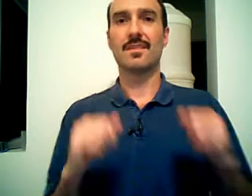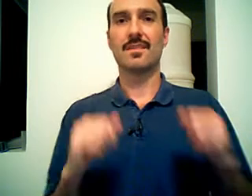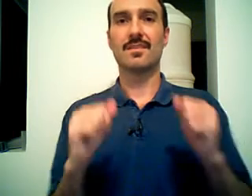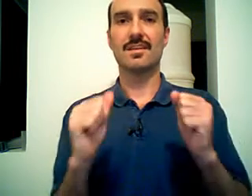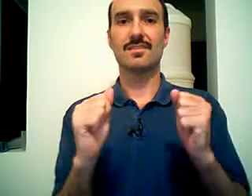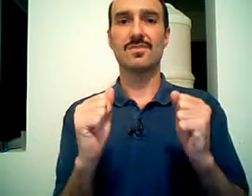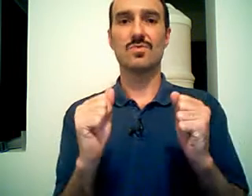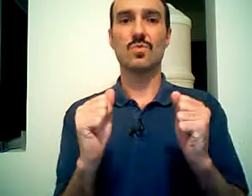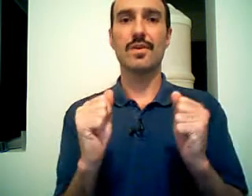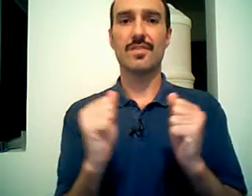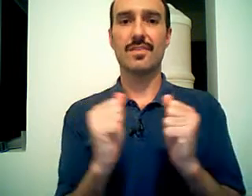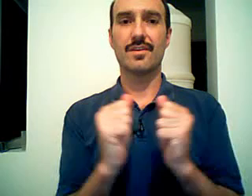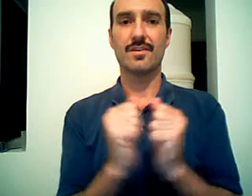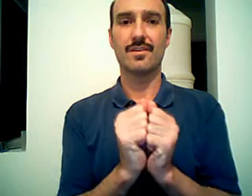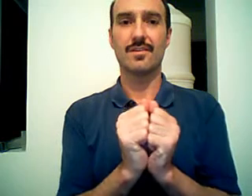The next is with.